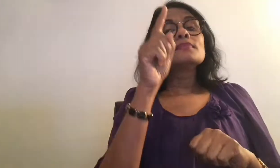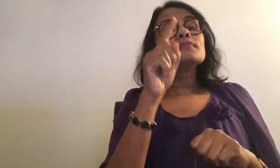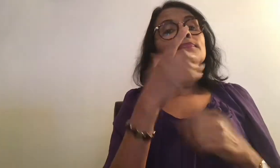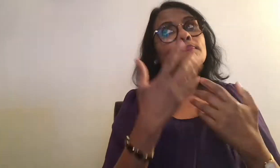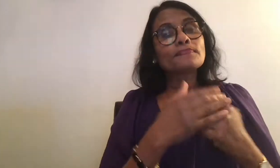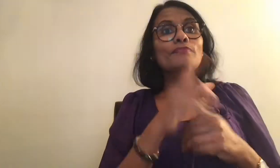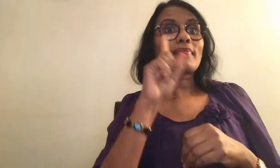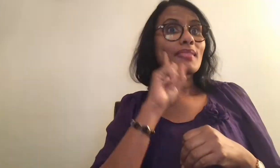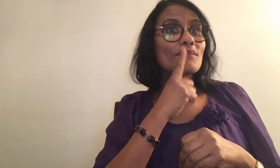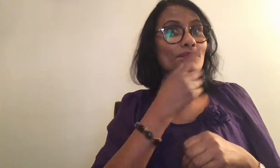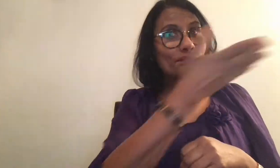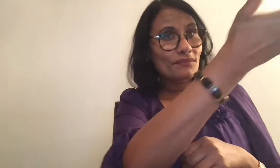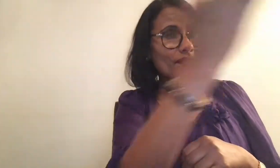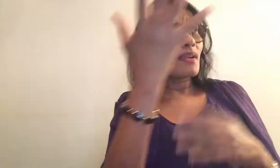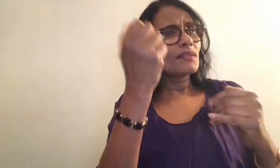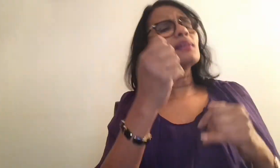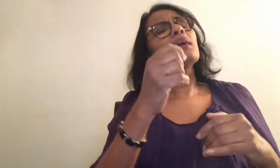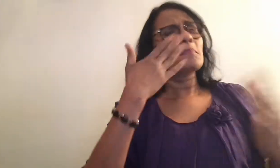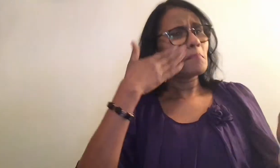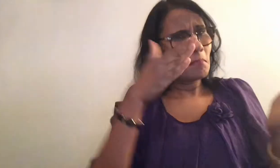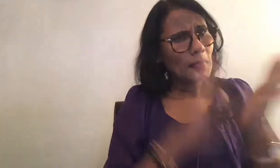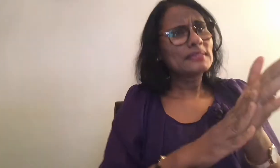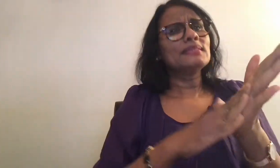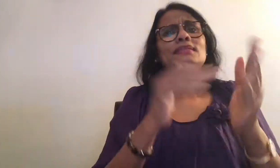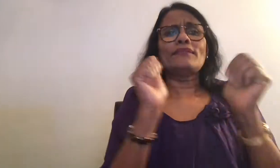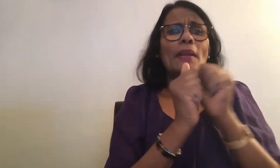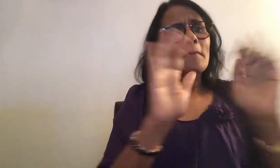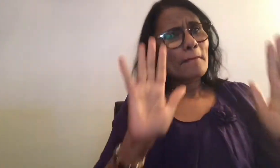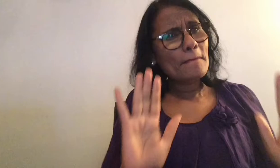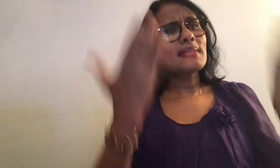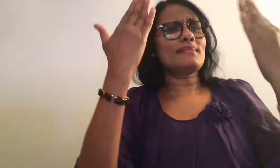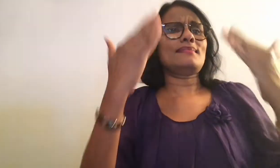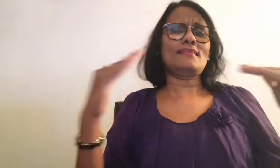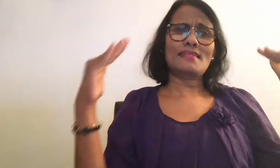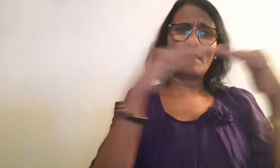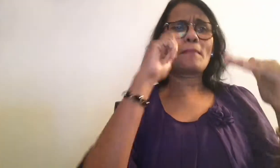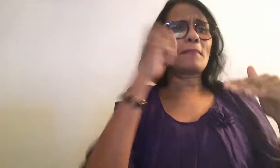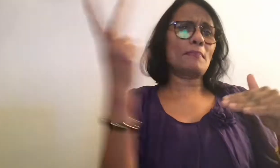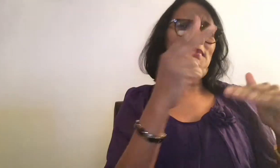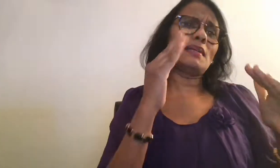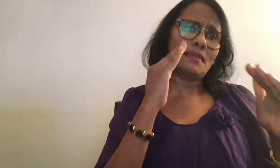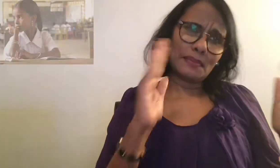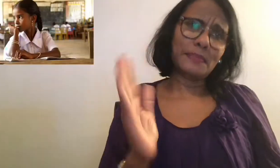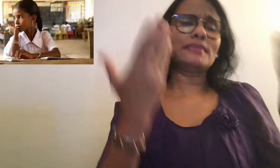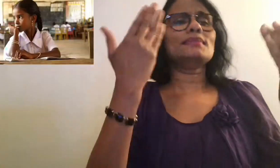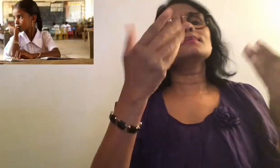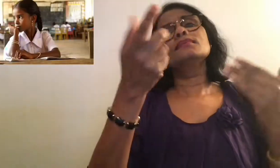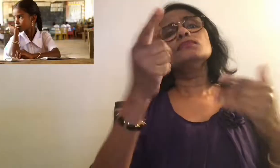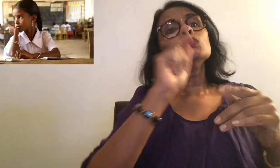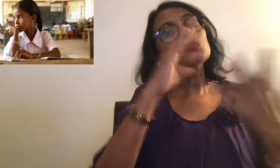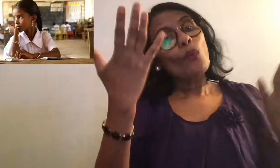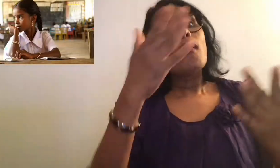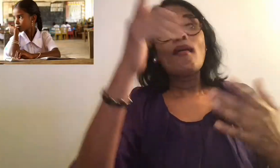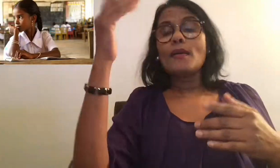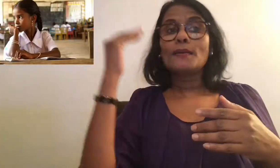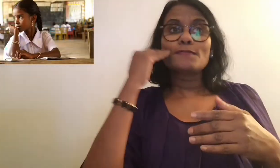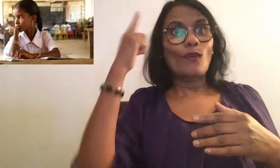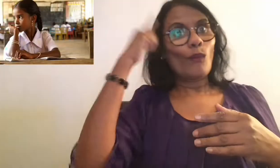could be worse. All right, so we got both the ovaries and the horns out. Now we have to tie off the body of the uterus,